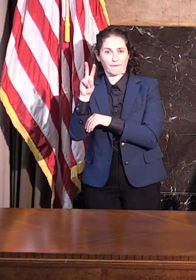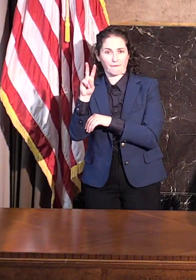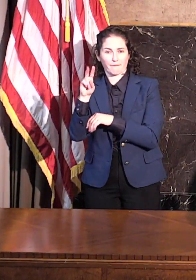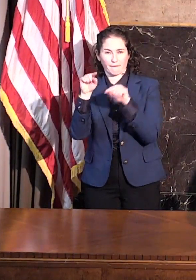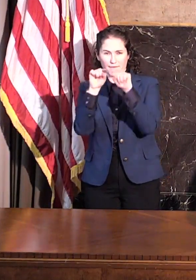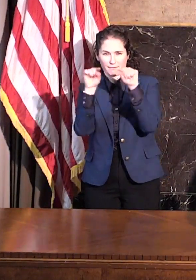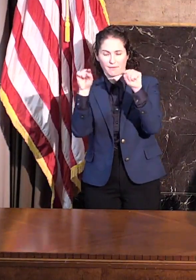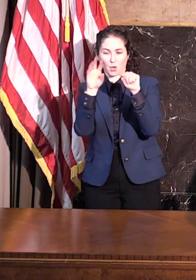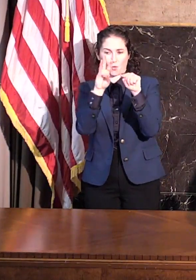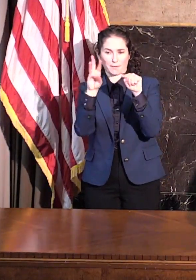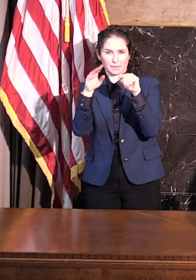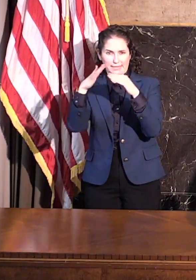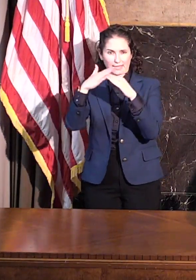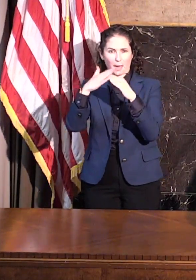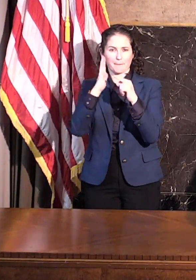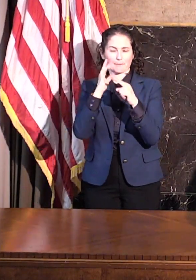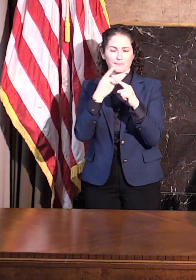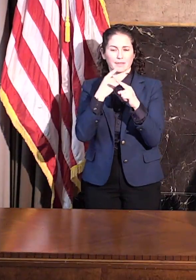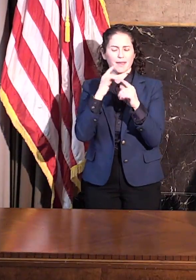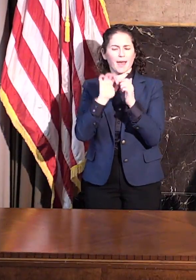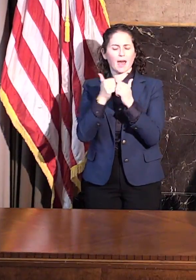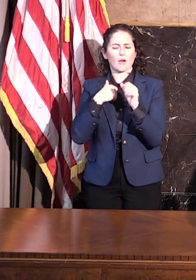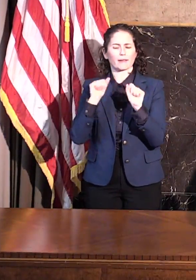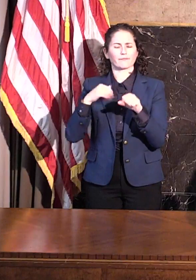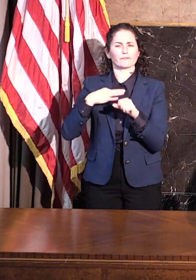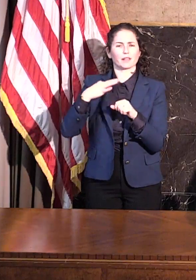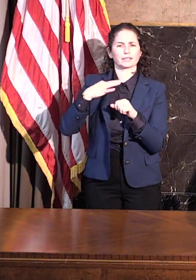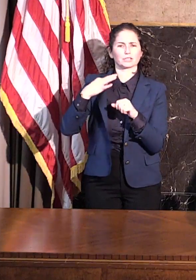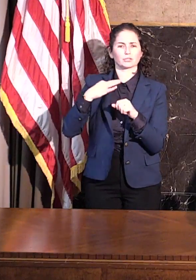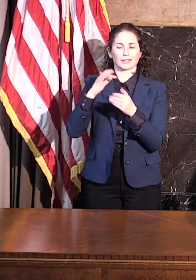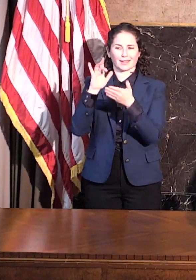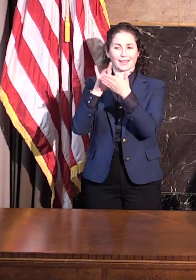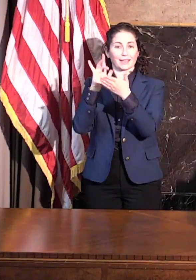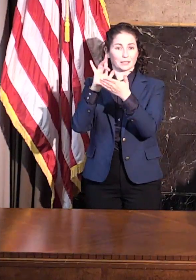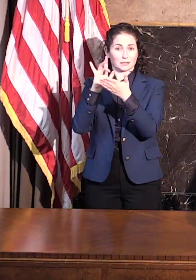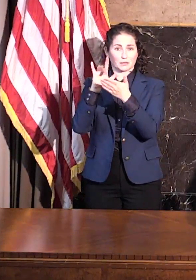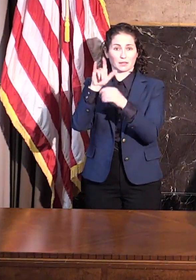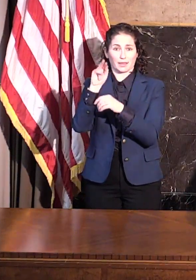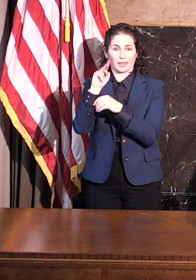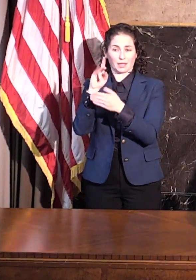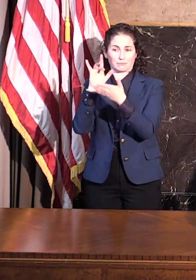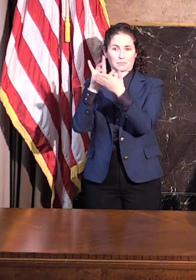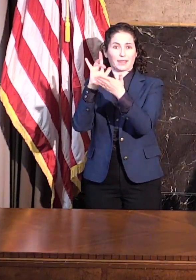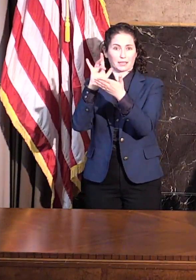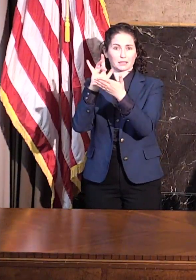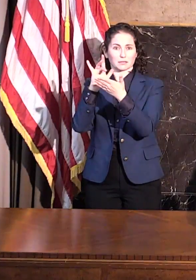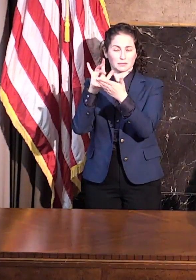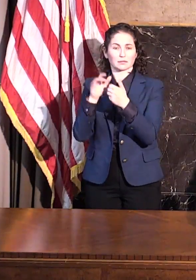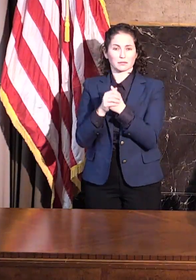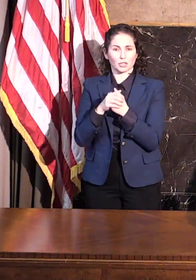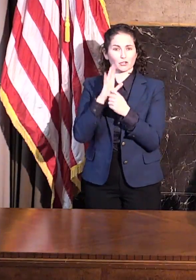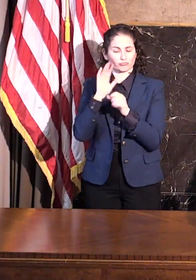LDH and I will share on our social media channels, but it's also on the LDH website at